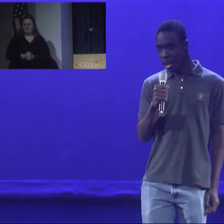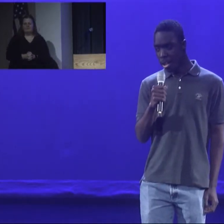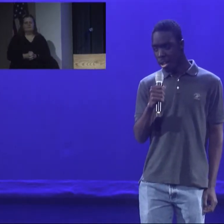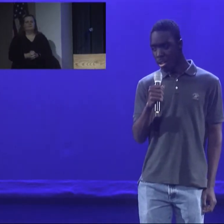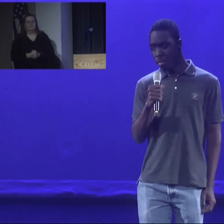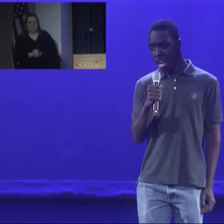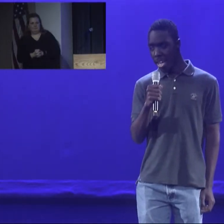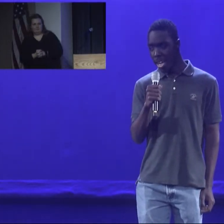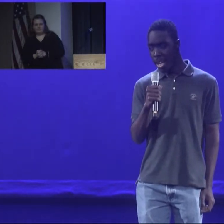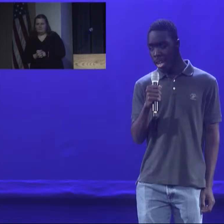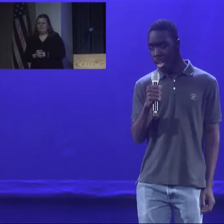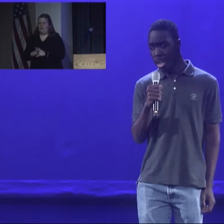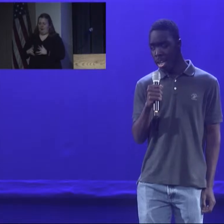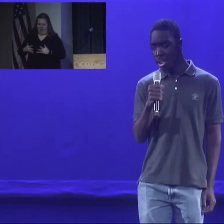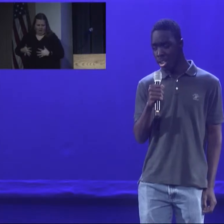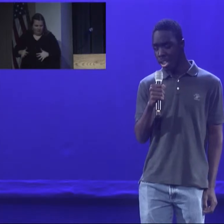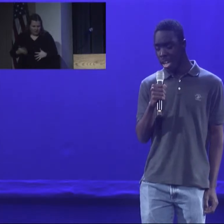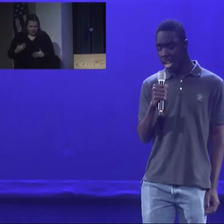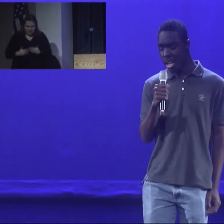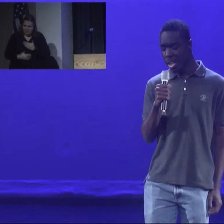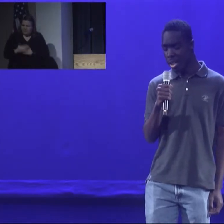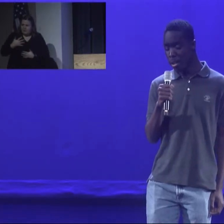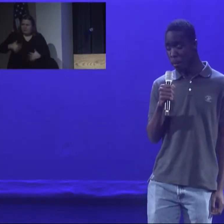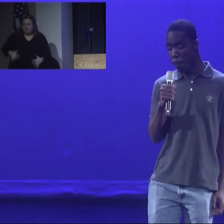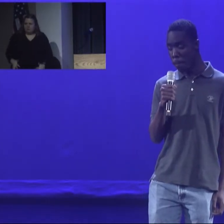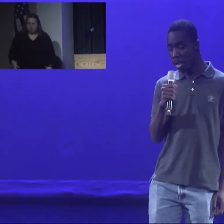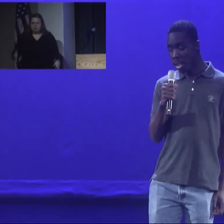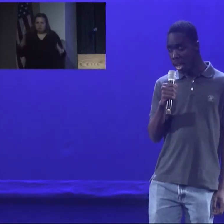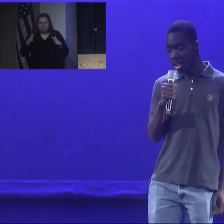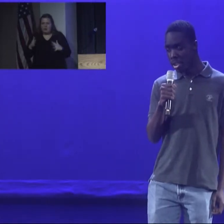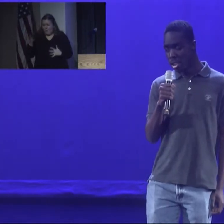And there goes my hand shaking,